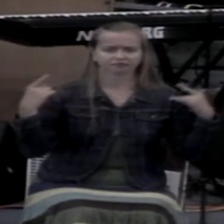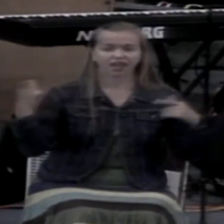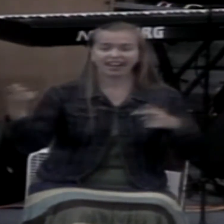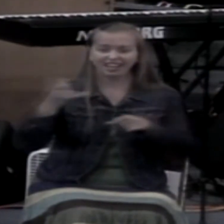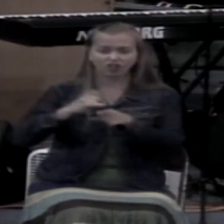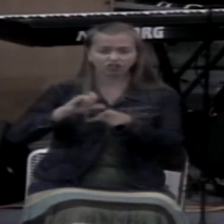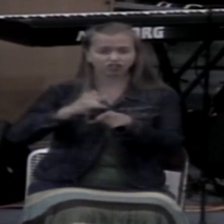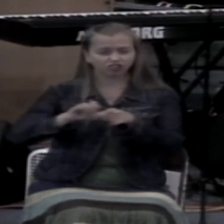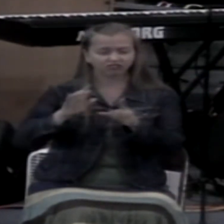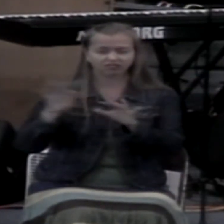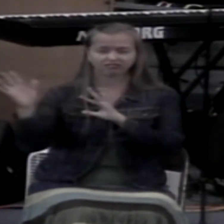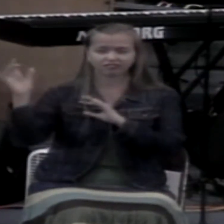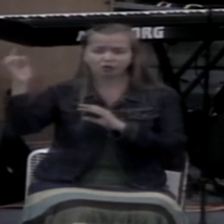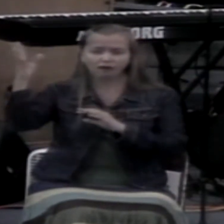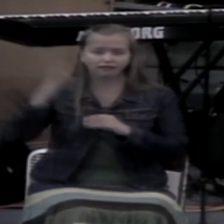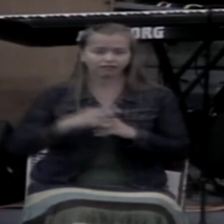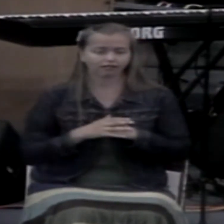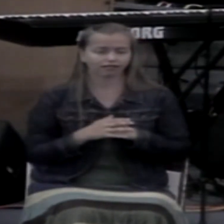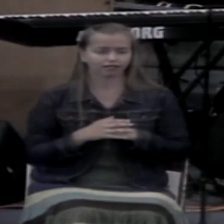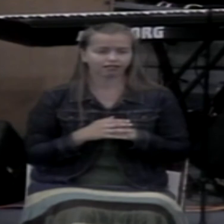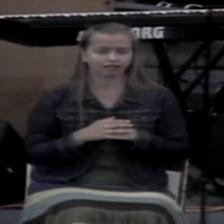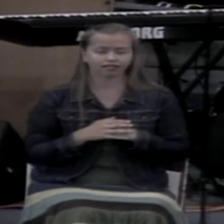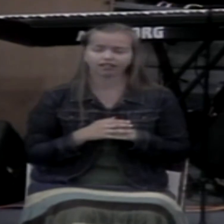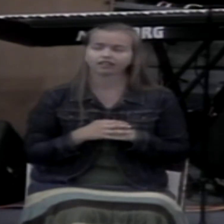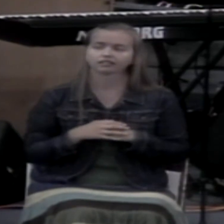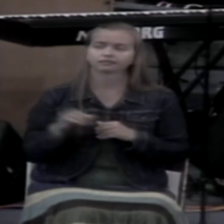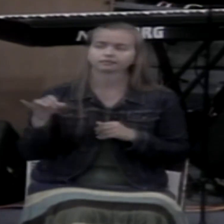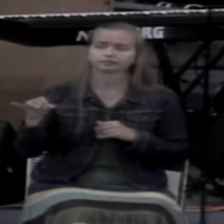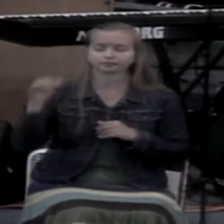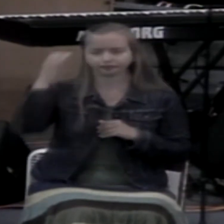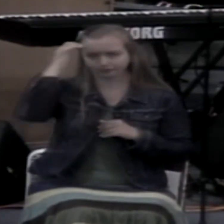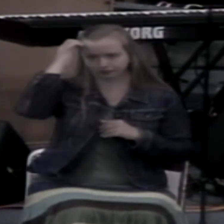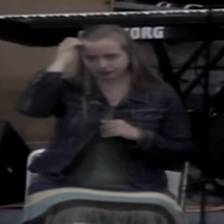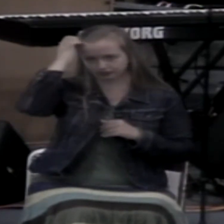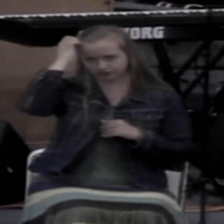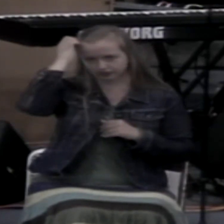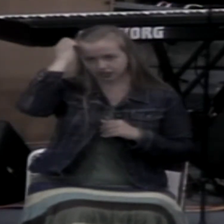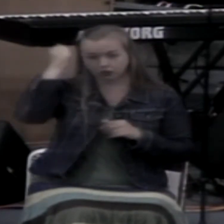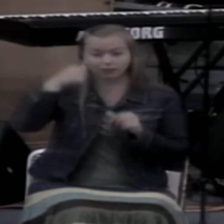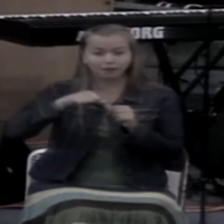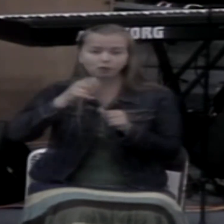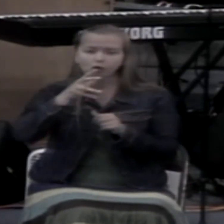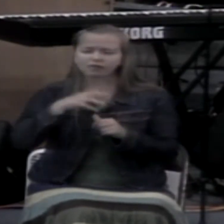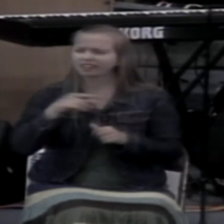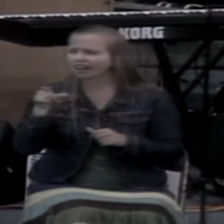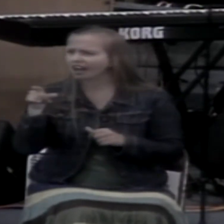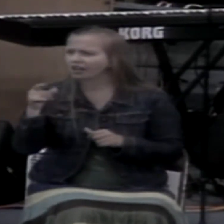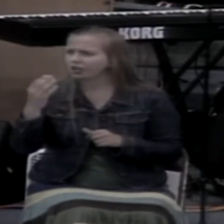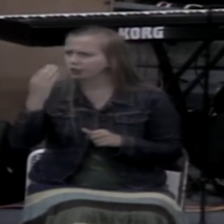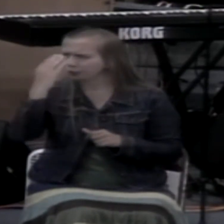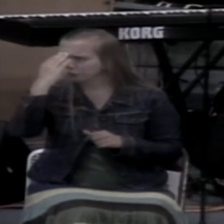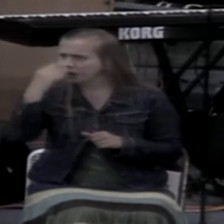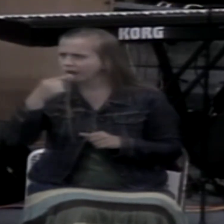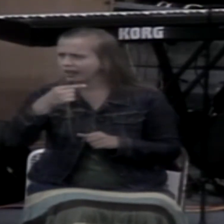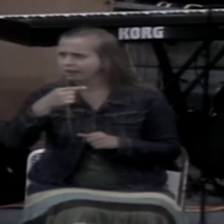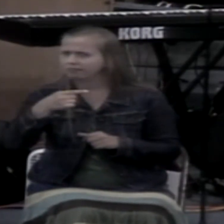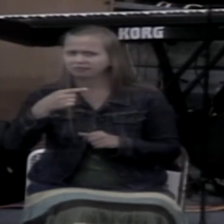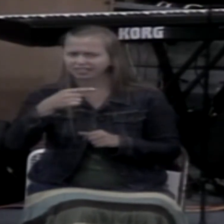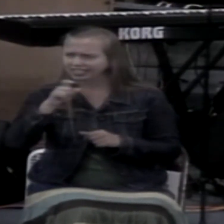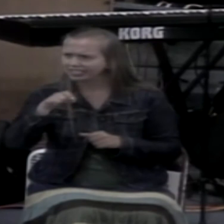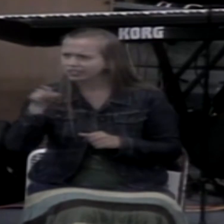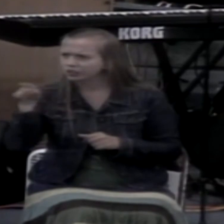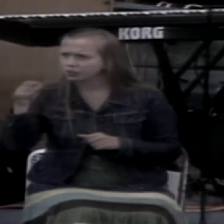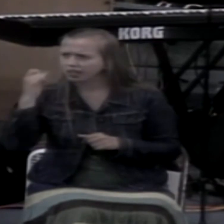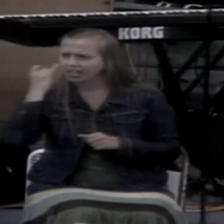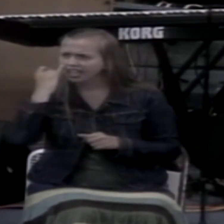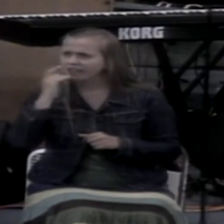because the deck has been stacked, so to speak, because two witnesses have already been spoken. Two witnesses have already spoken.